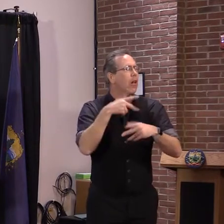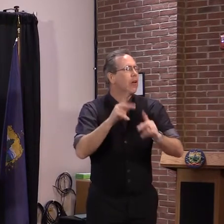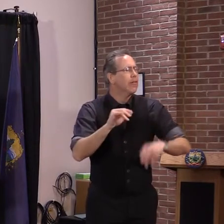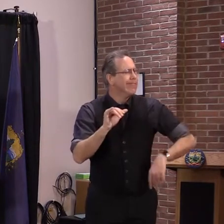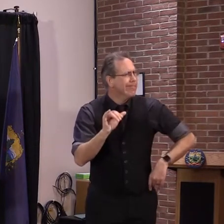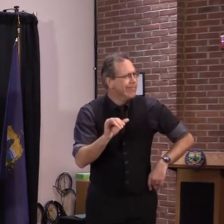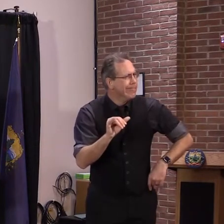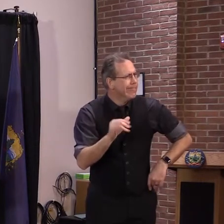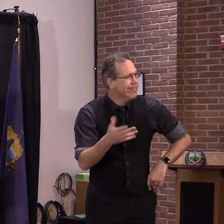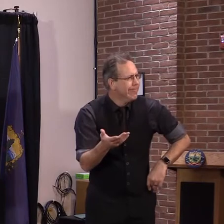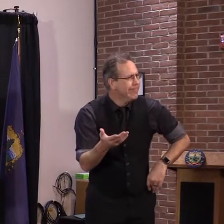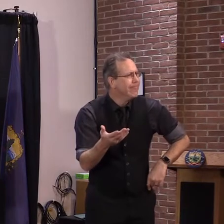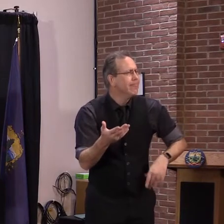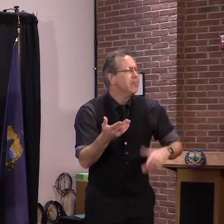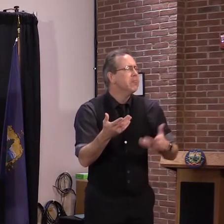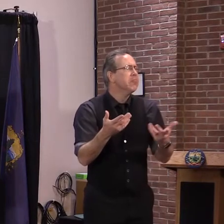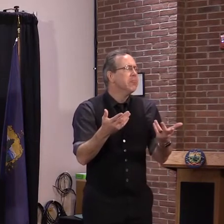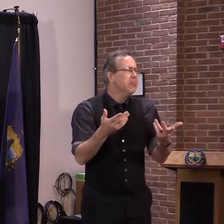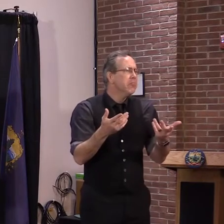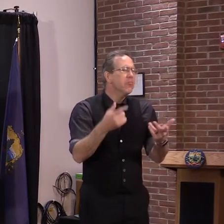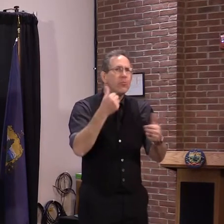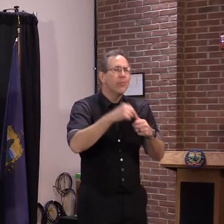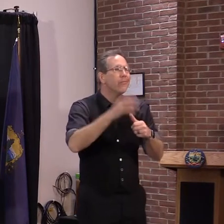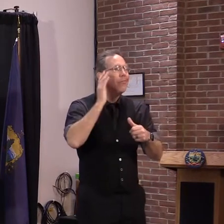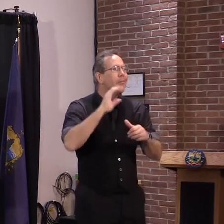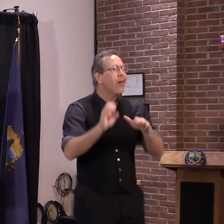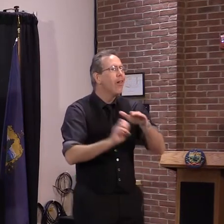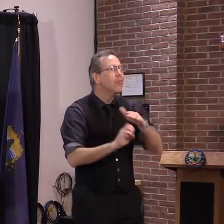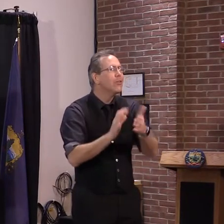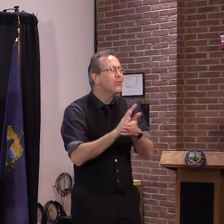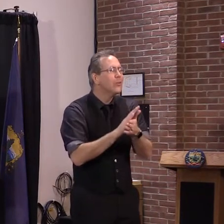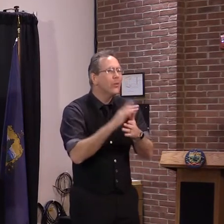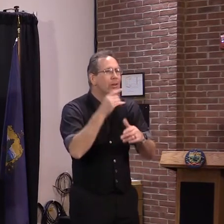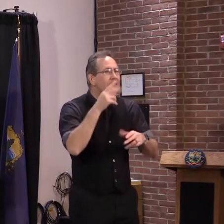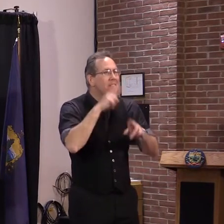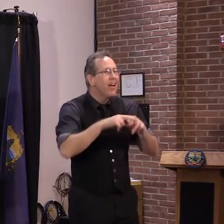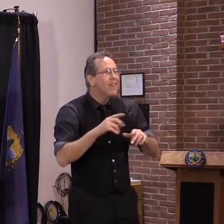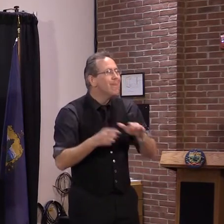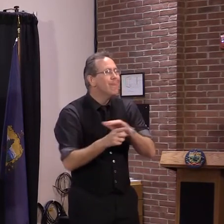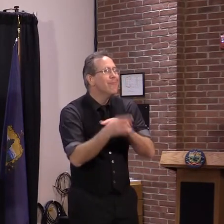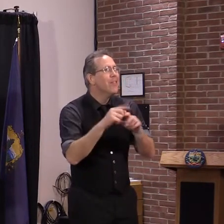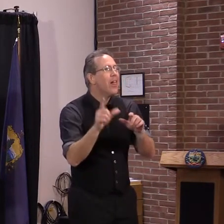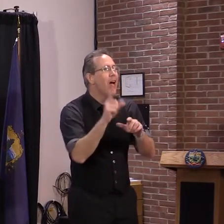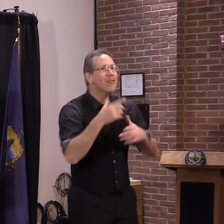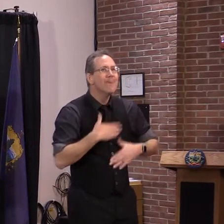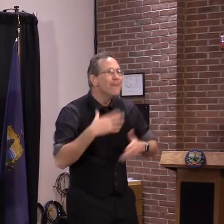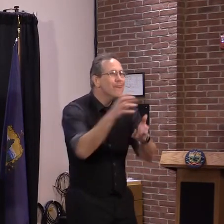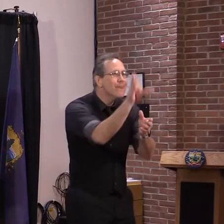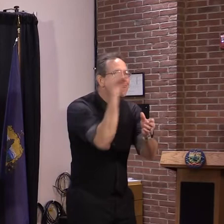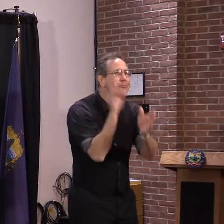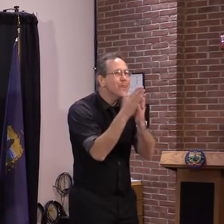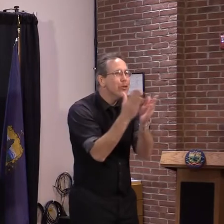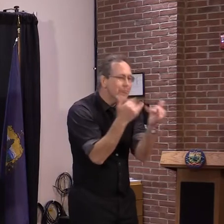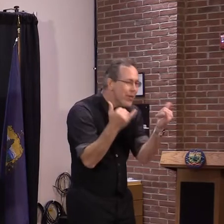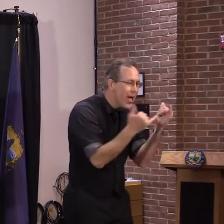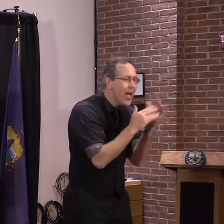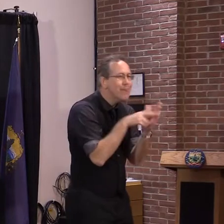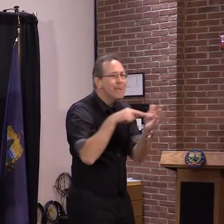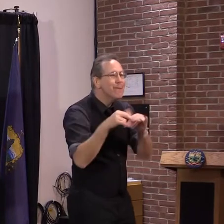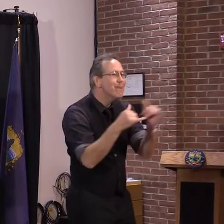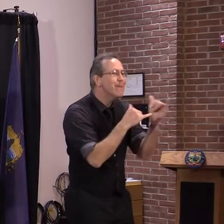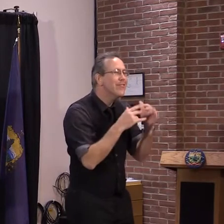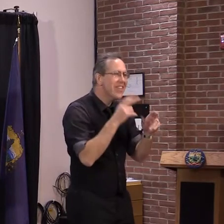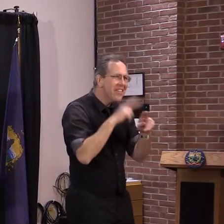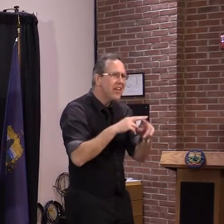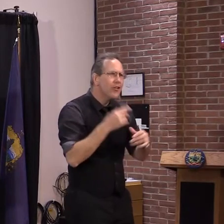elementary school, and you might have enjoyed going to the library, and often in our schools, the library is the hub of the educational experience, if not the physical location of the